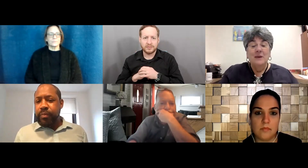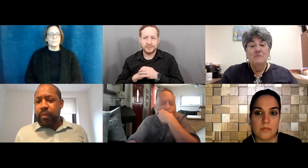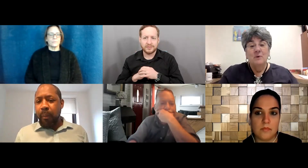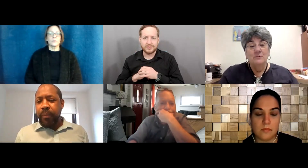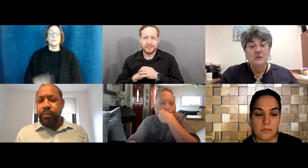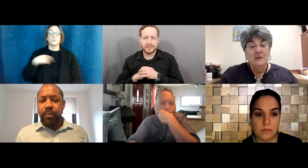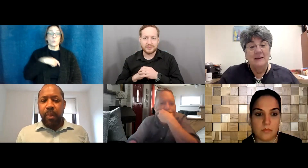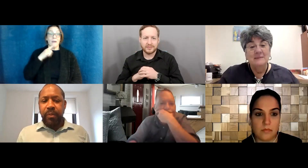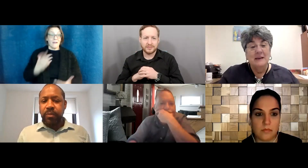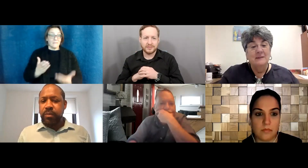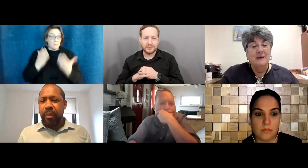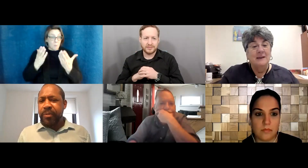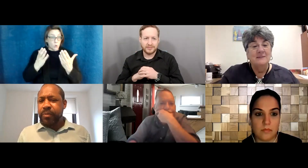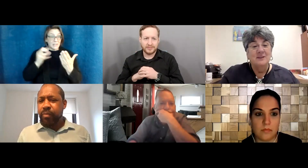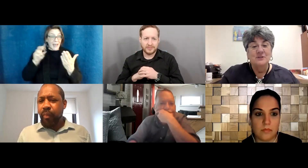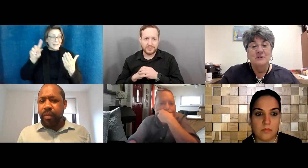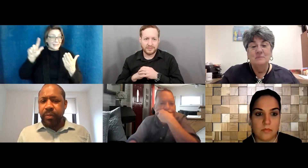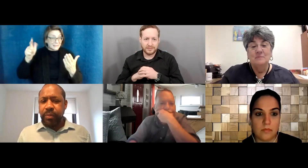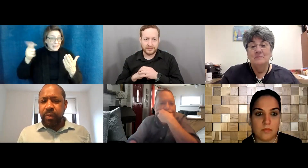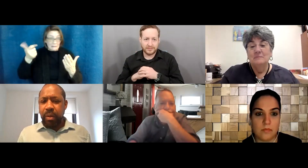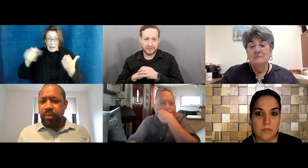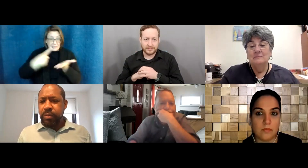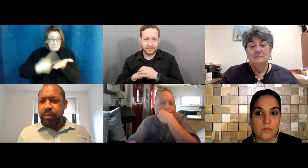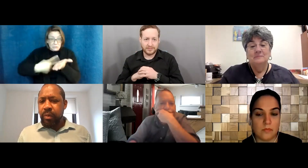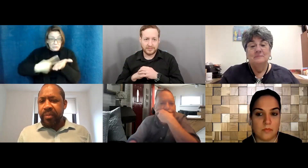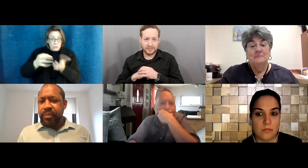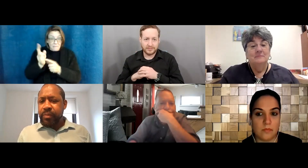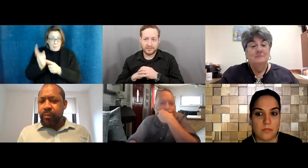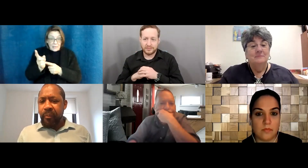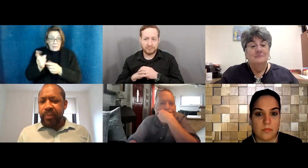So we have a motion and a second. Any discussion?